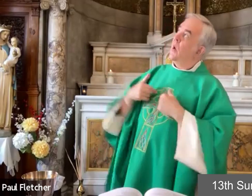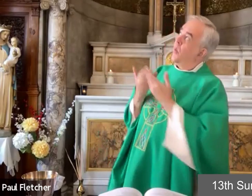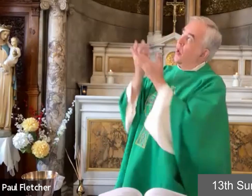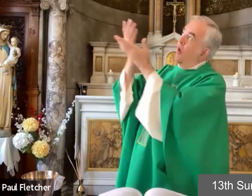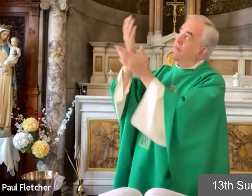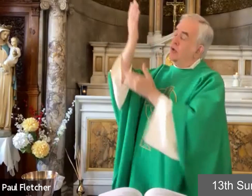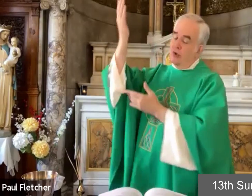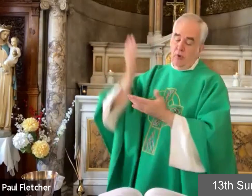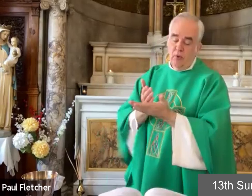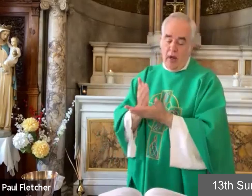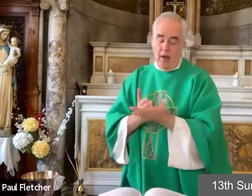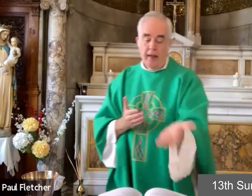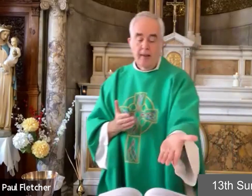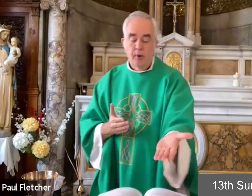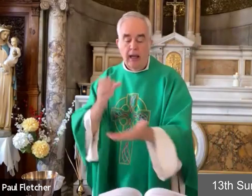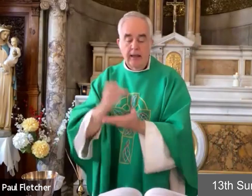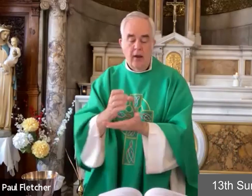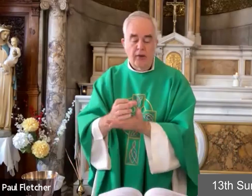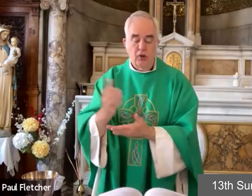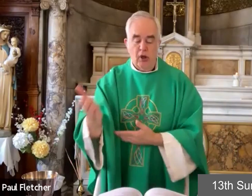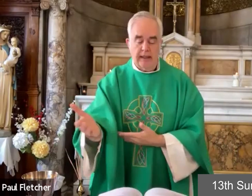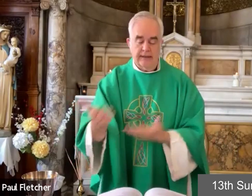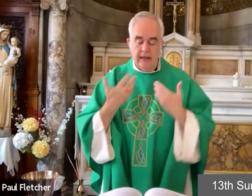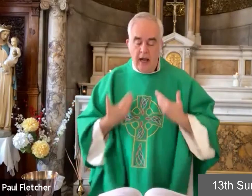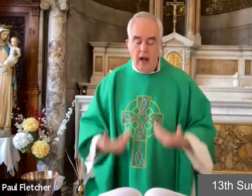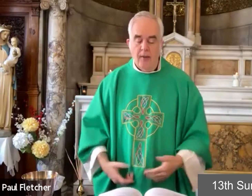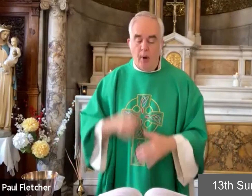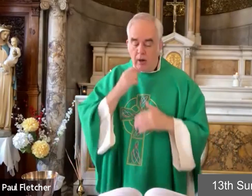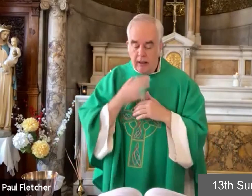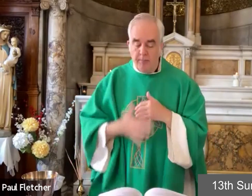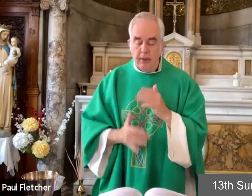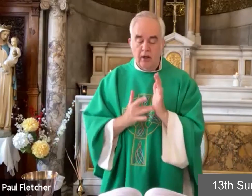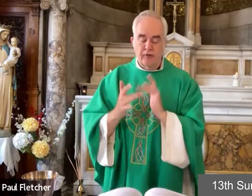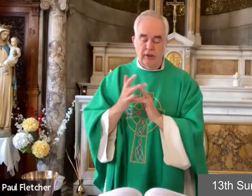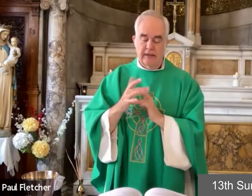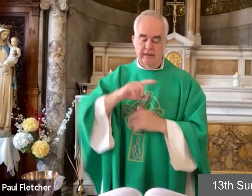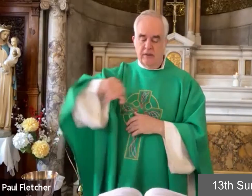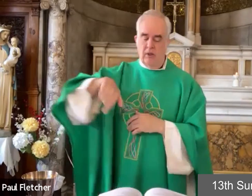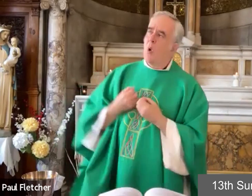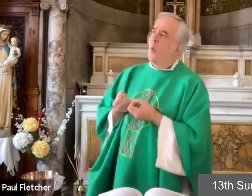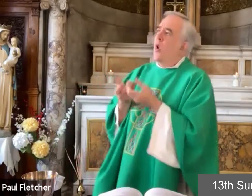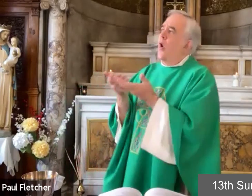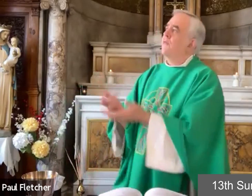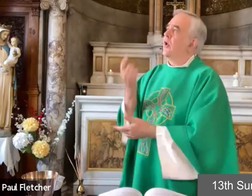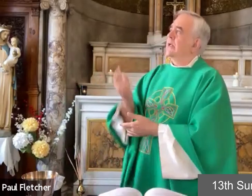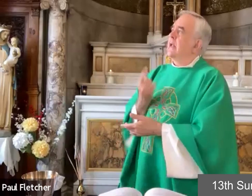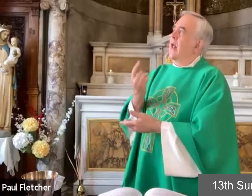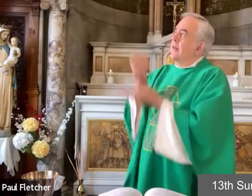we offer you this bread, this chalice, the body and blood of Jesus. We offer ourselves